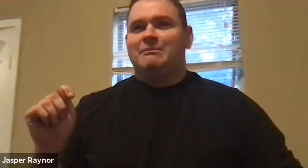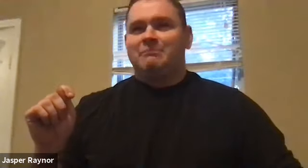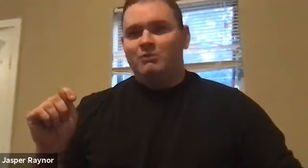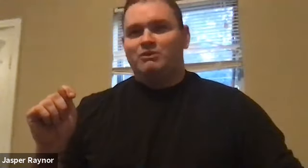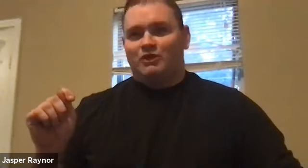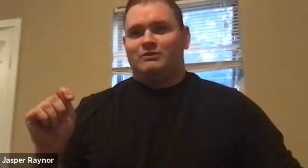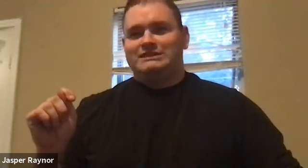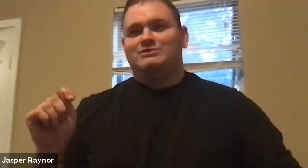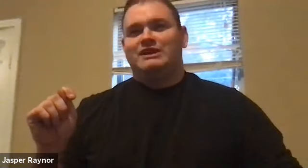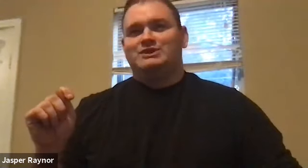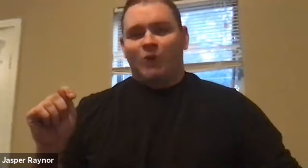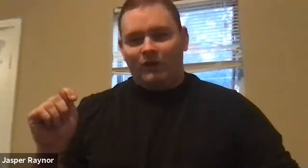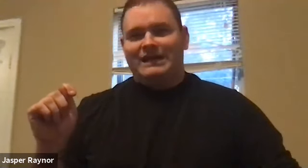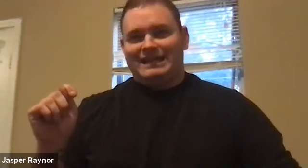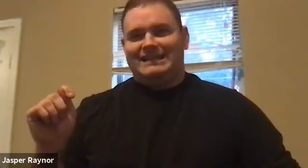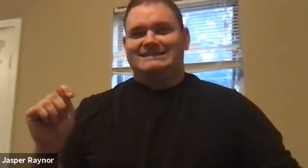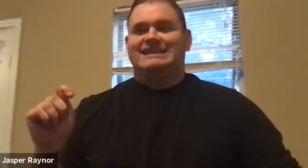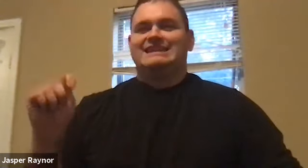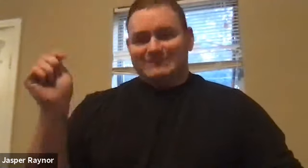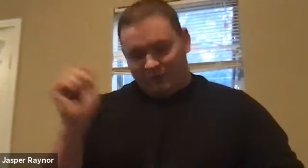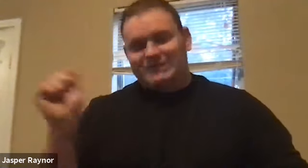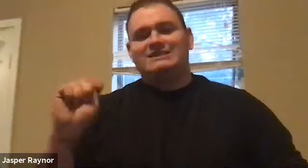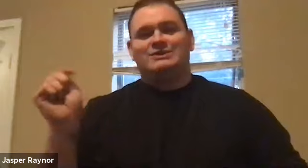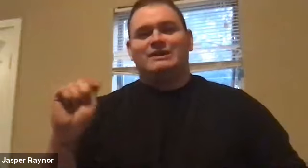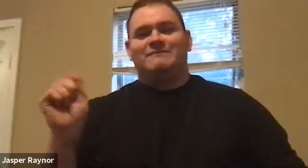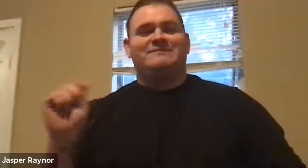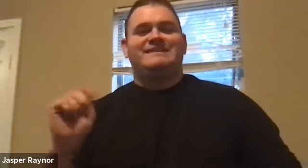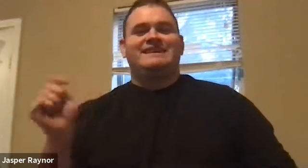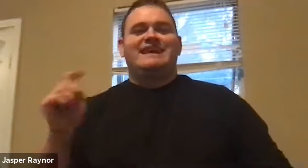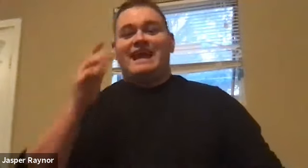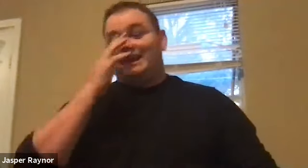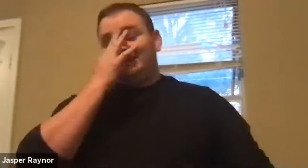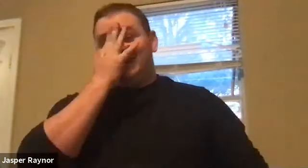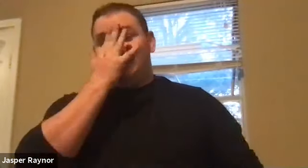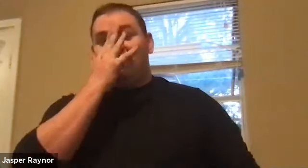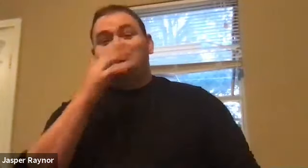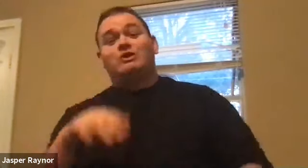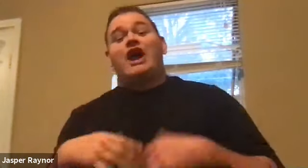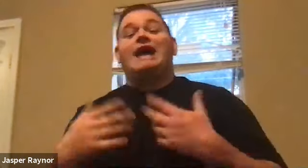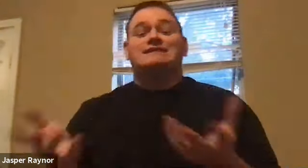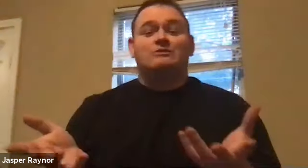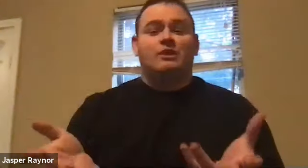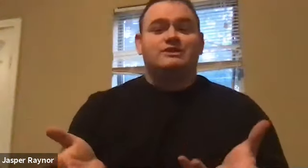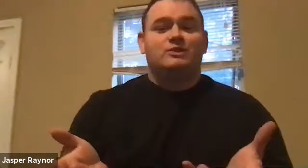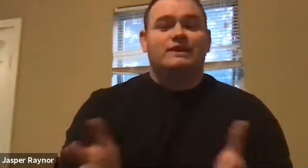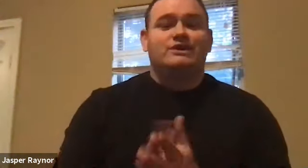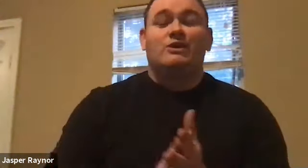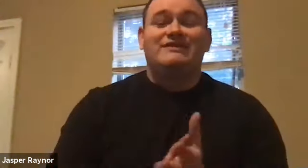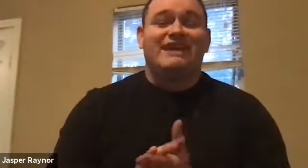poop room. This is where the toilet is. So where's the toilet? And also when you're asking where's the toilet, you don't even have to